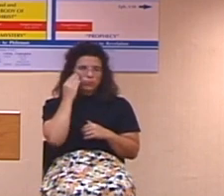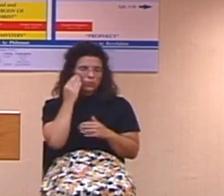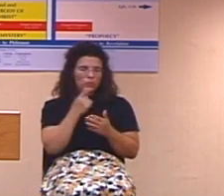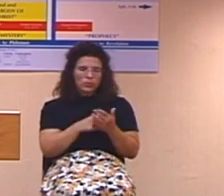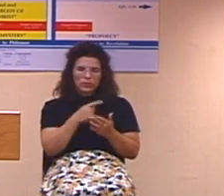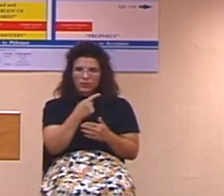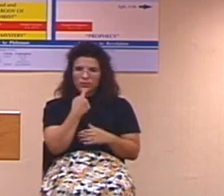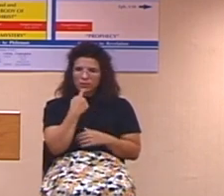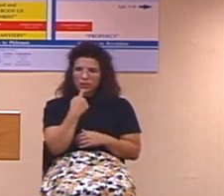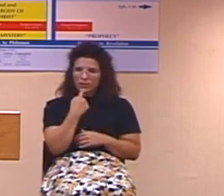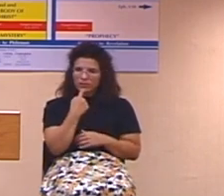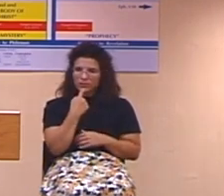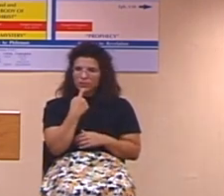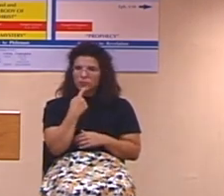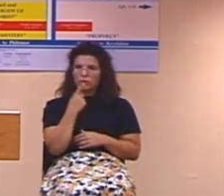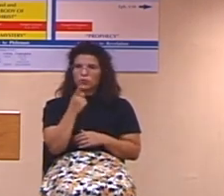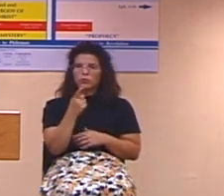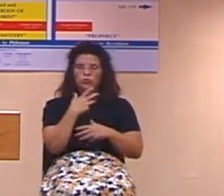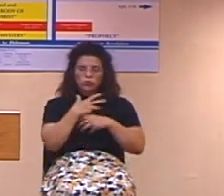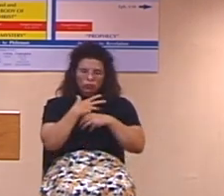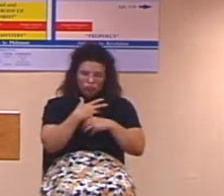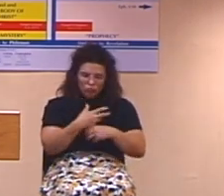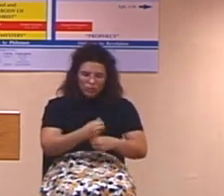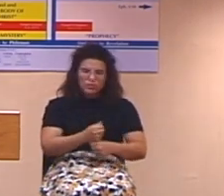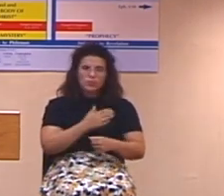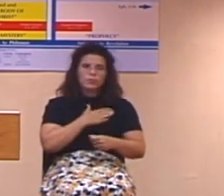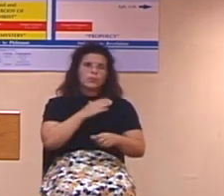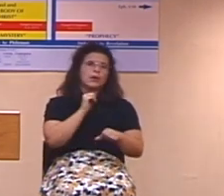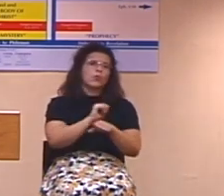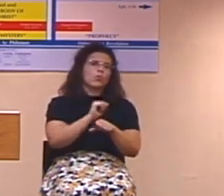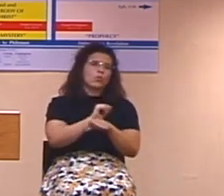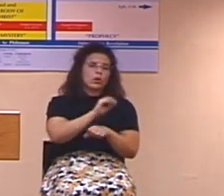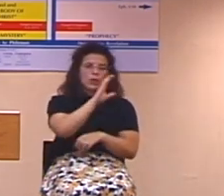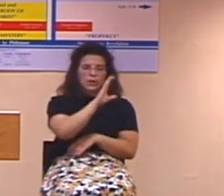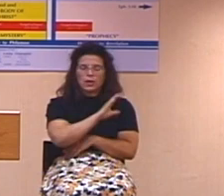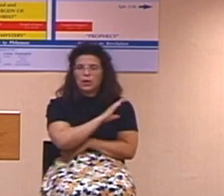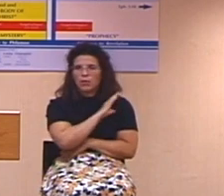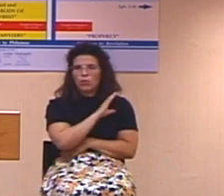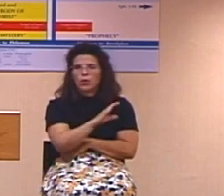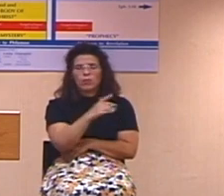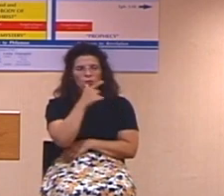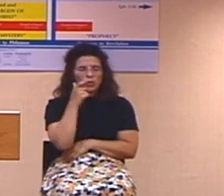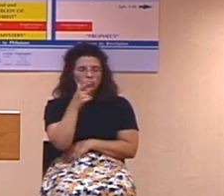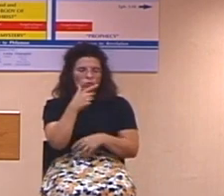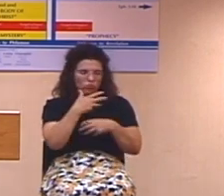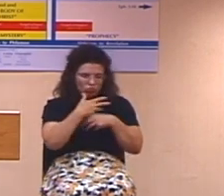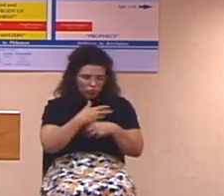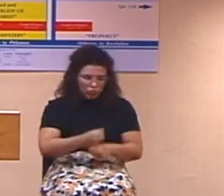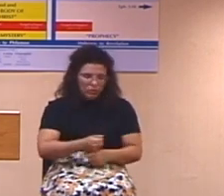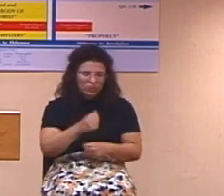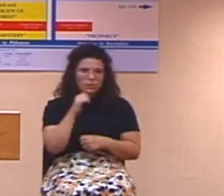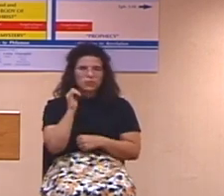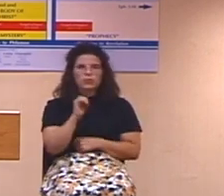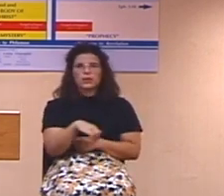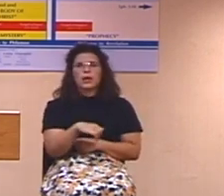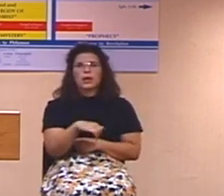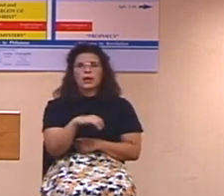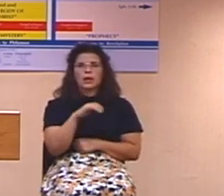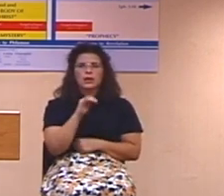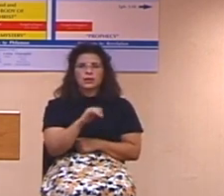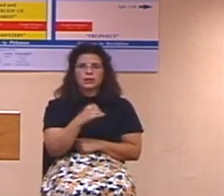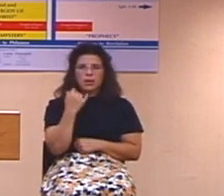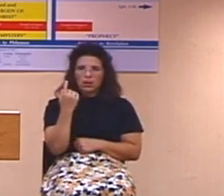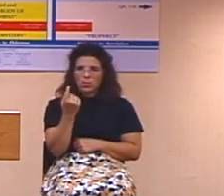says? You trusted my work at Calvary. And because you trusted that, and